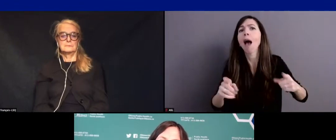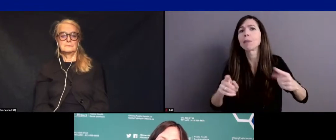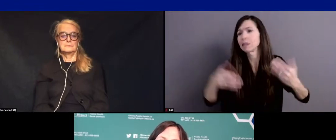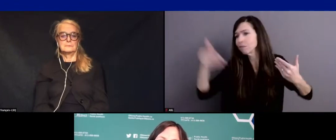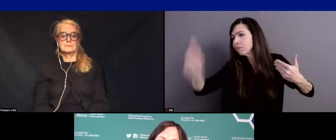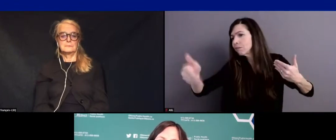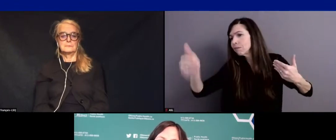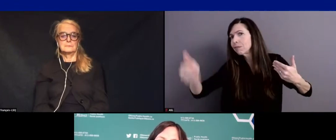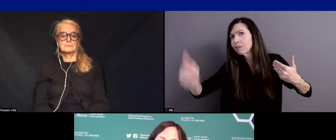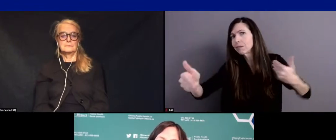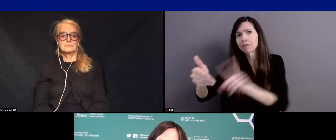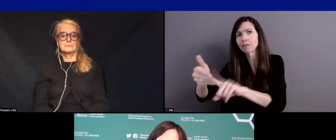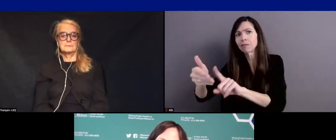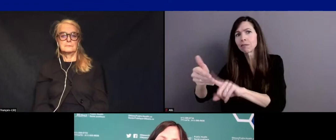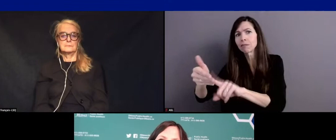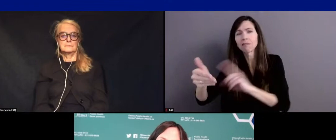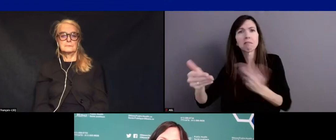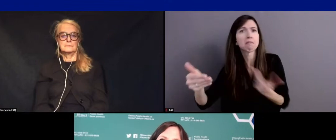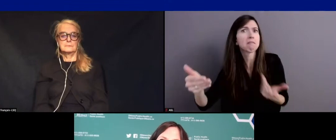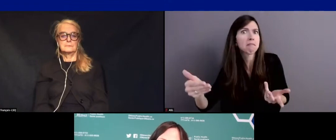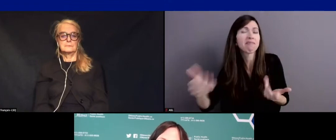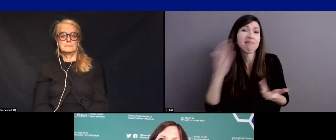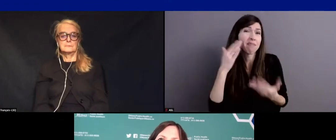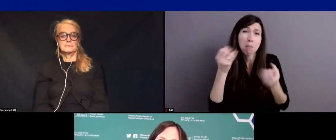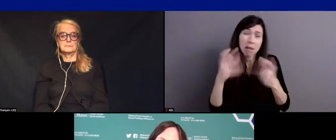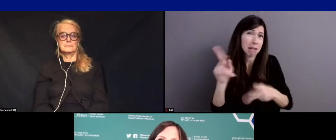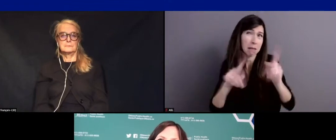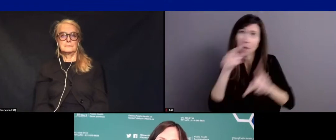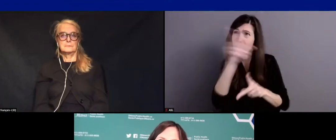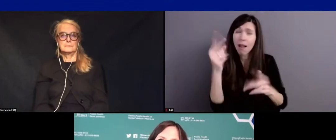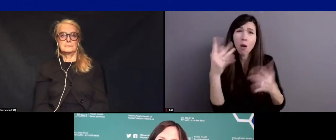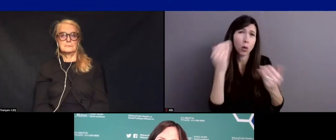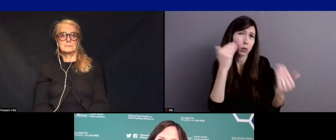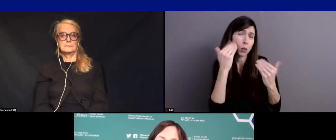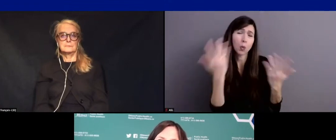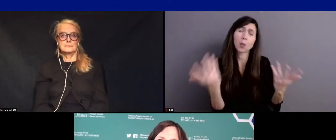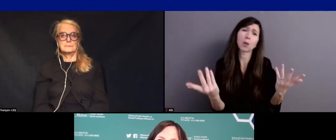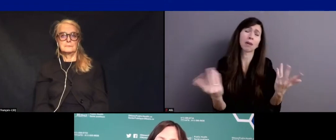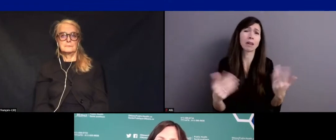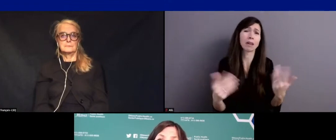at with our mindset for when people are asking how much longer are we going to have to live like this?